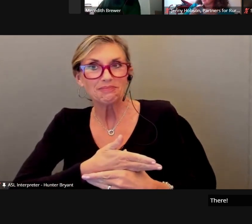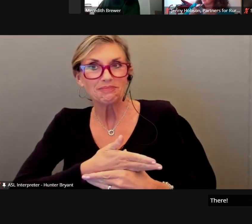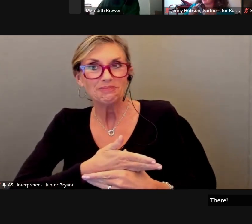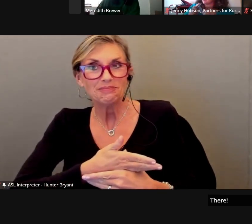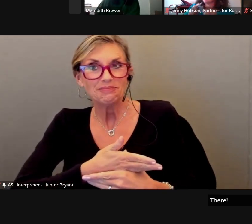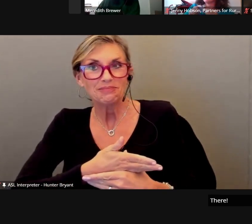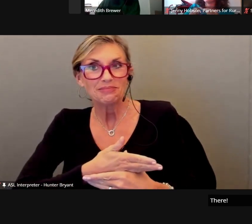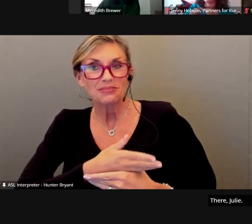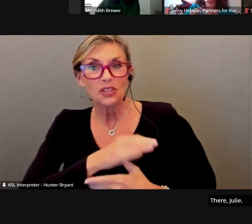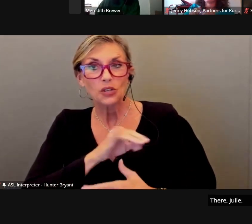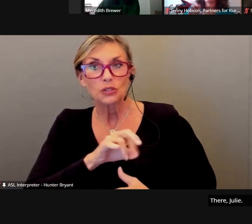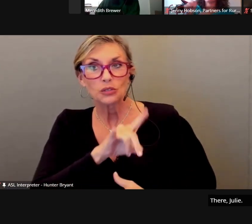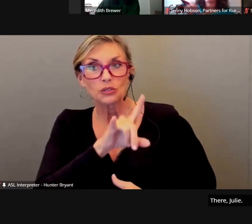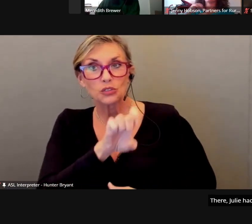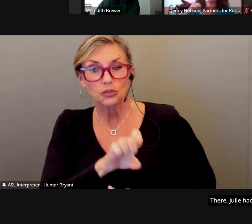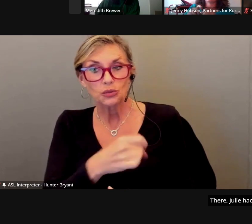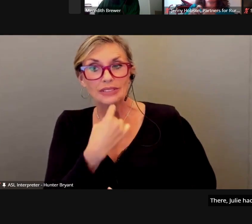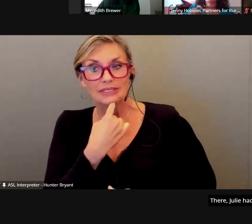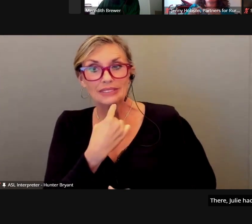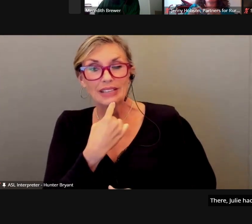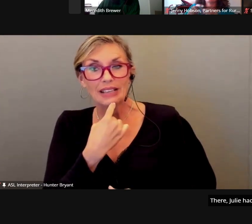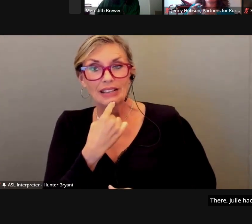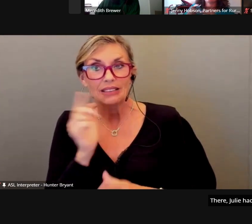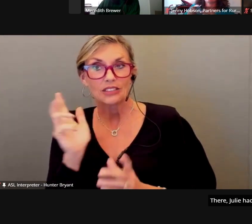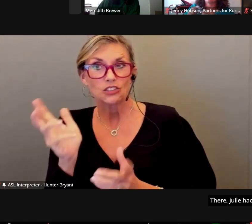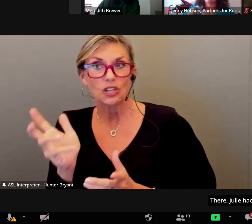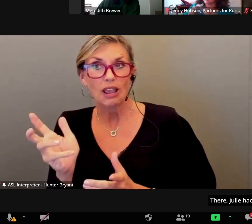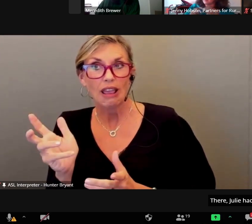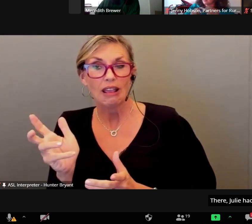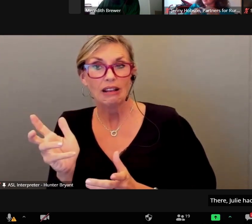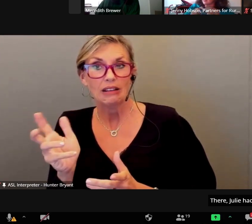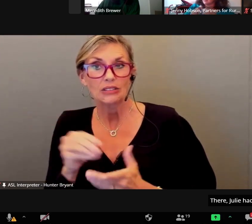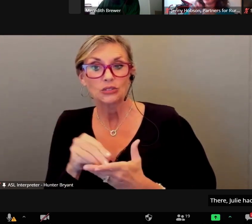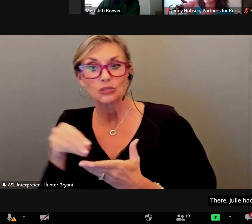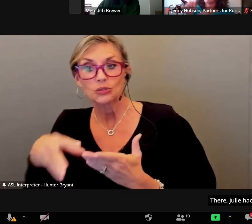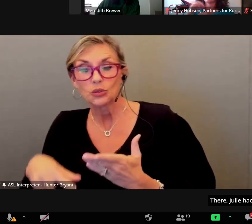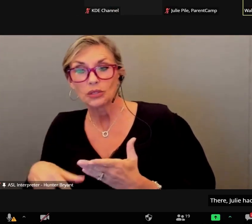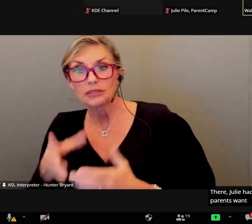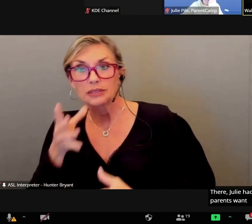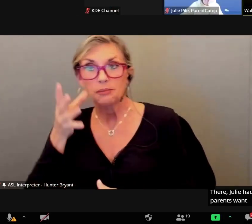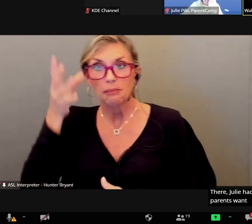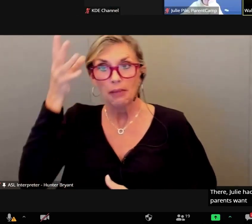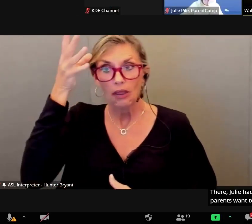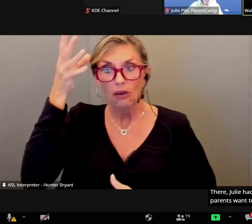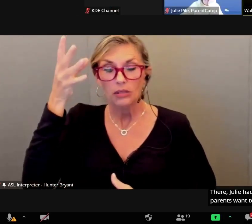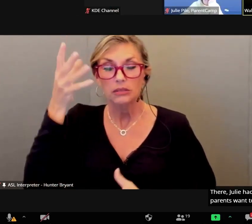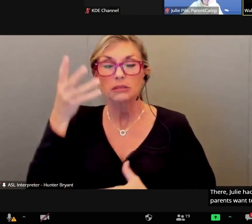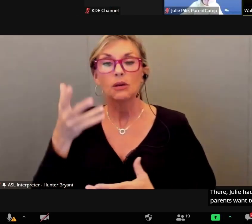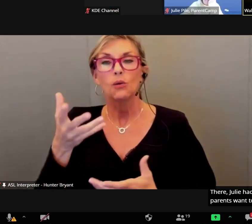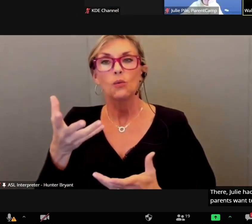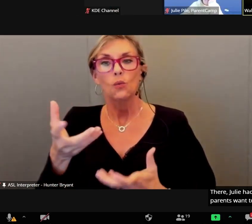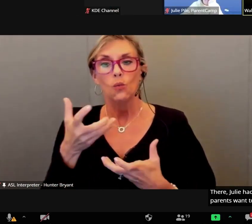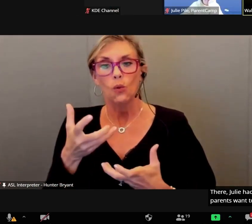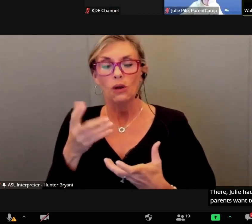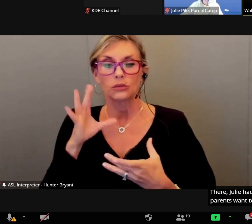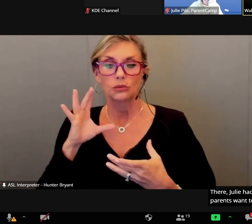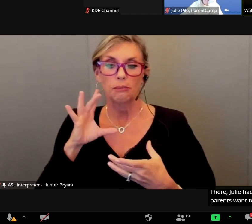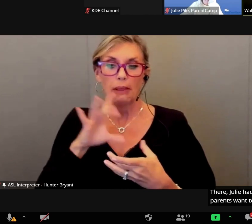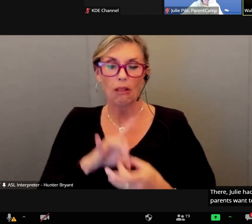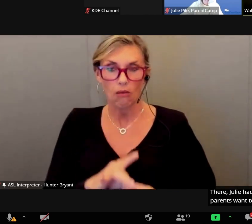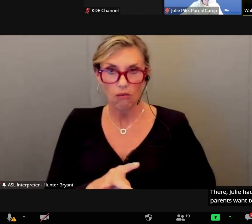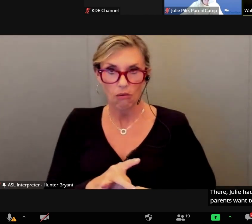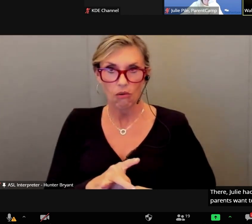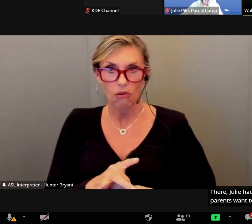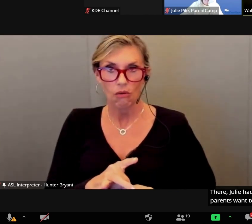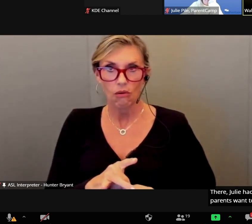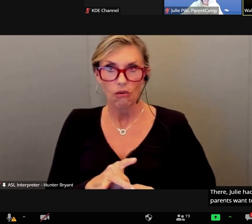Julie had said in the chat that students and parents want to belong, and I think that's a critical